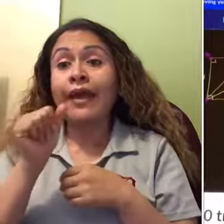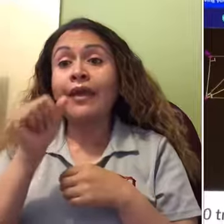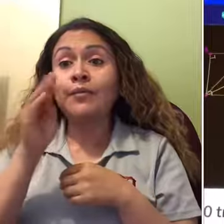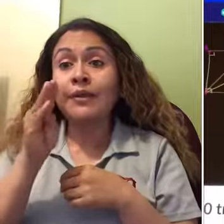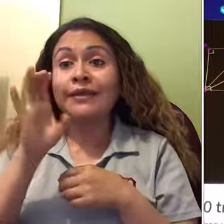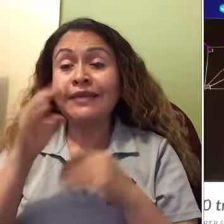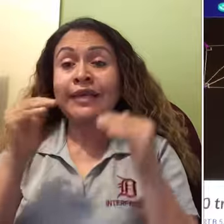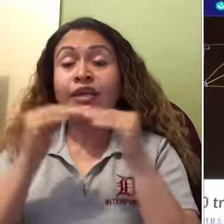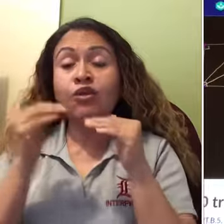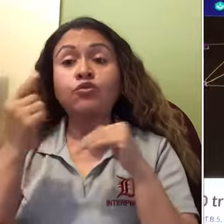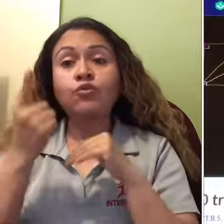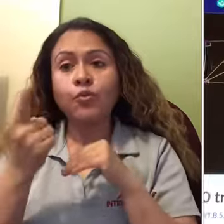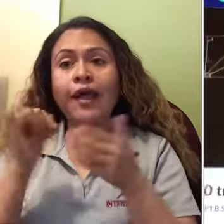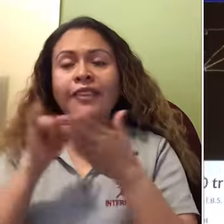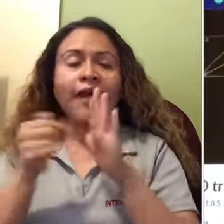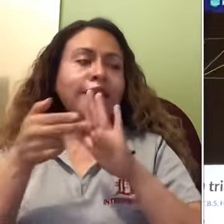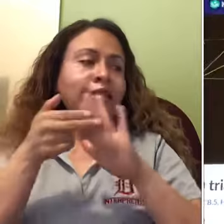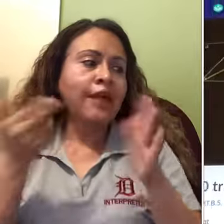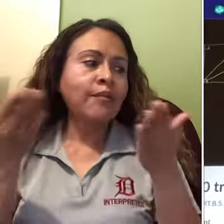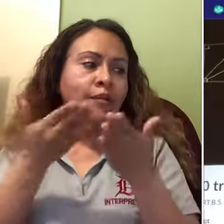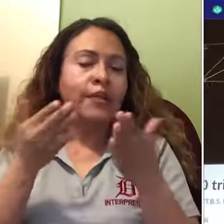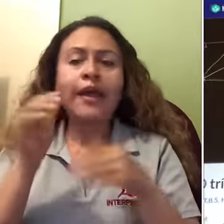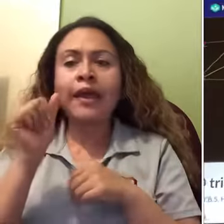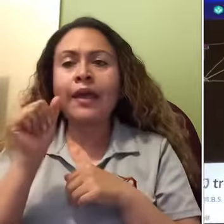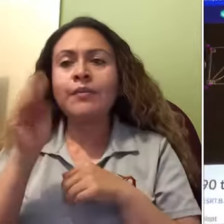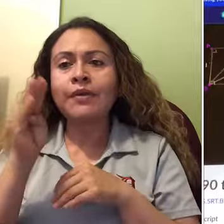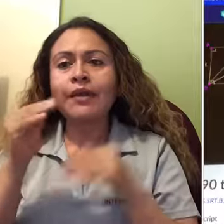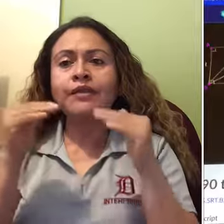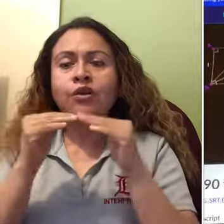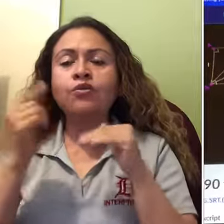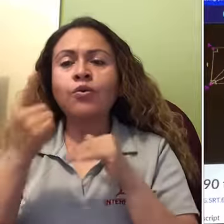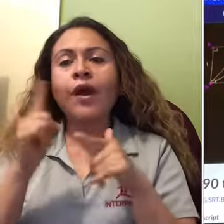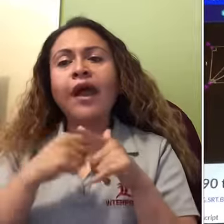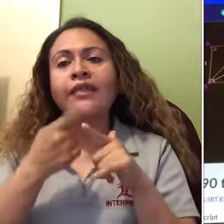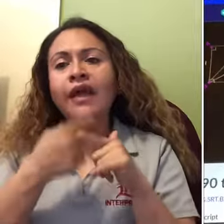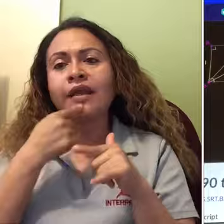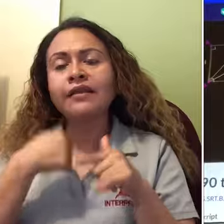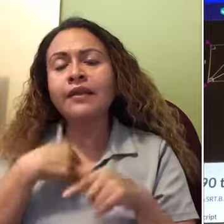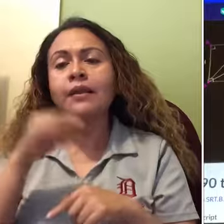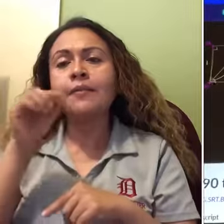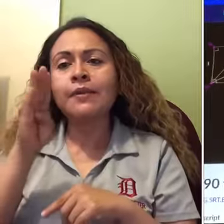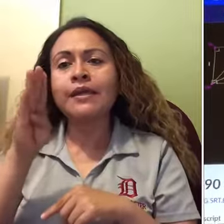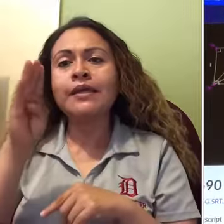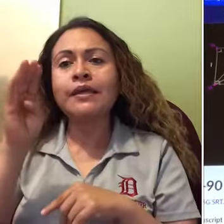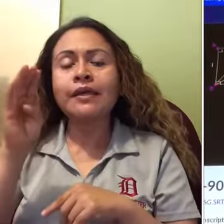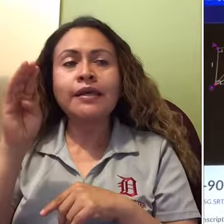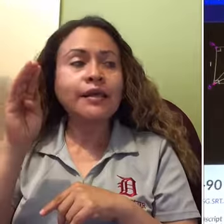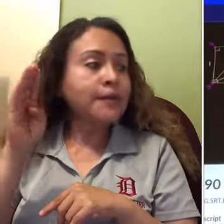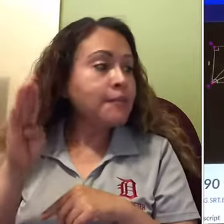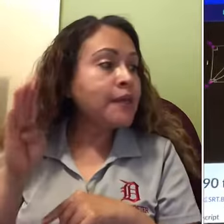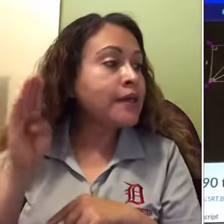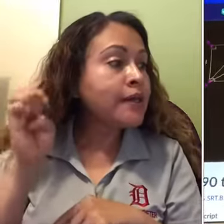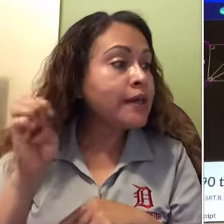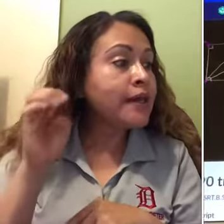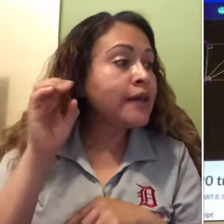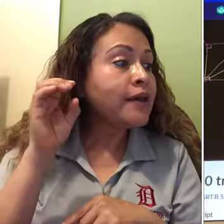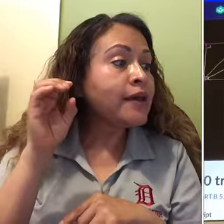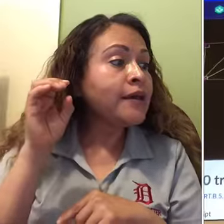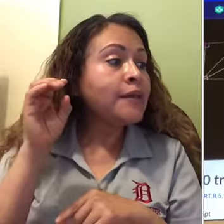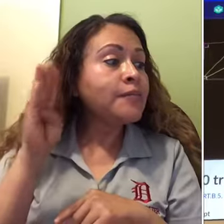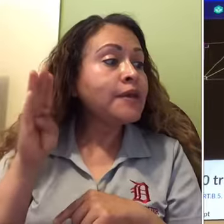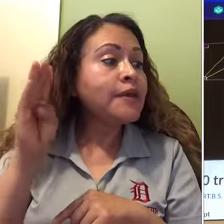is equal to 1, so that's labeled right over there. AB is equal to 1. And then they tell us that BE and BD trisect